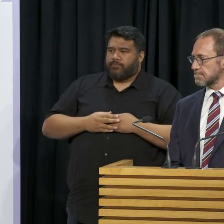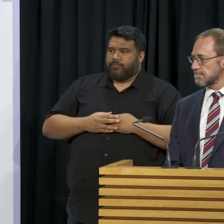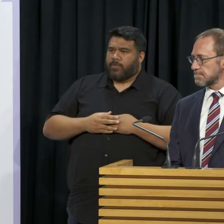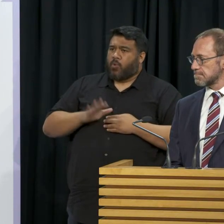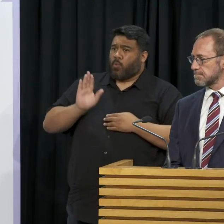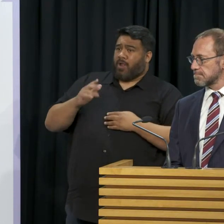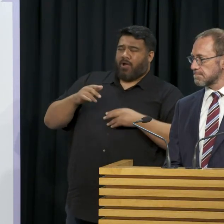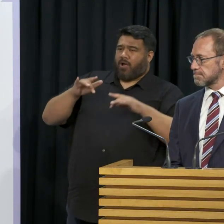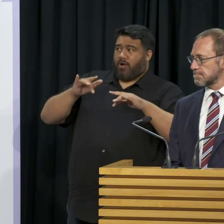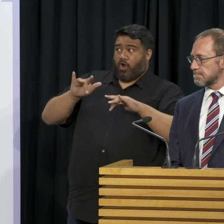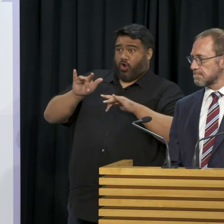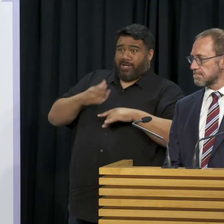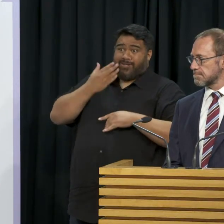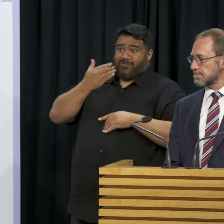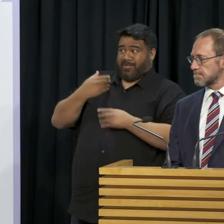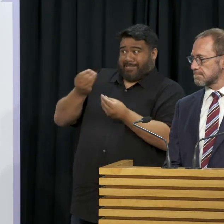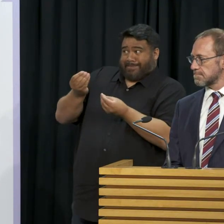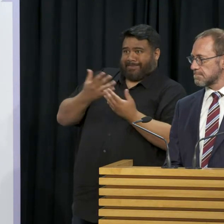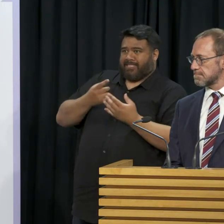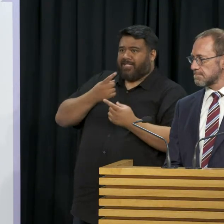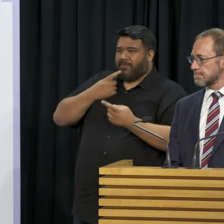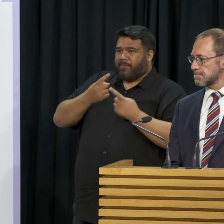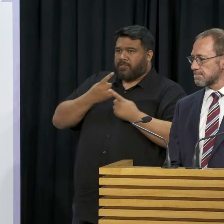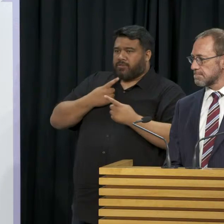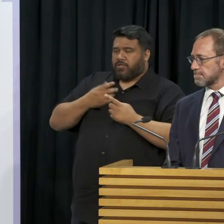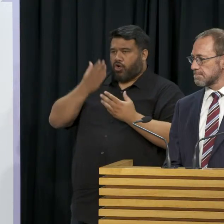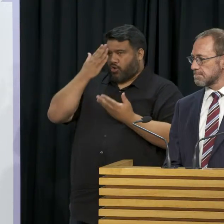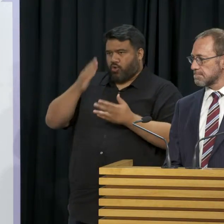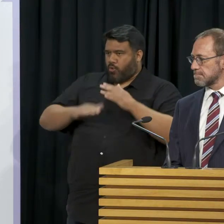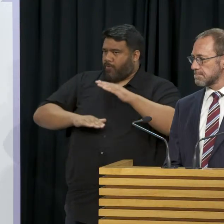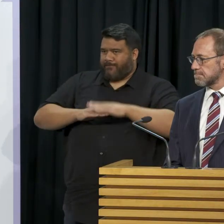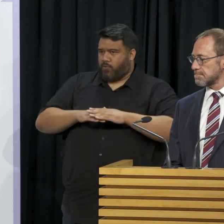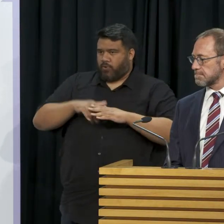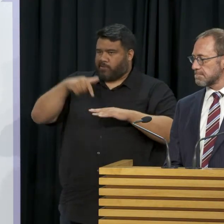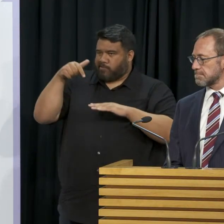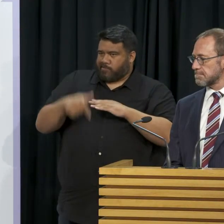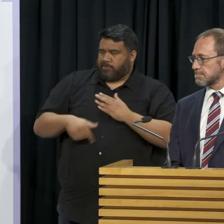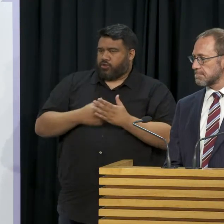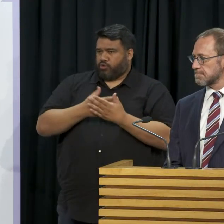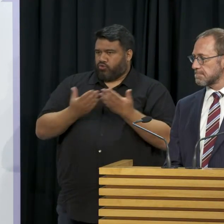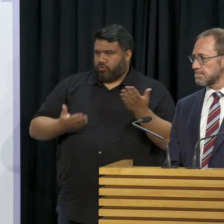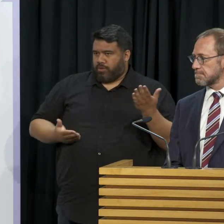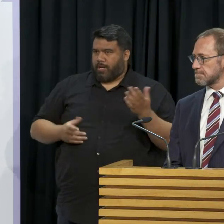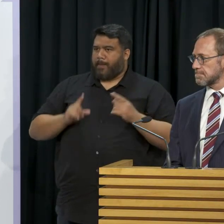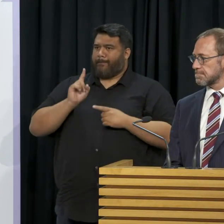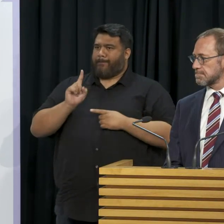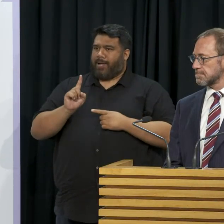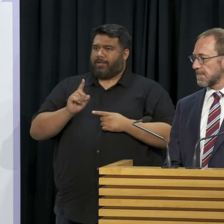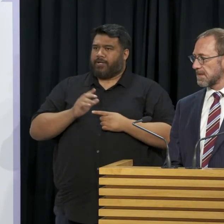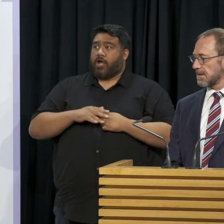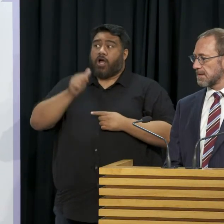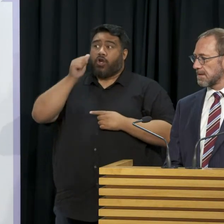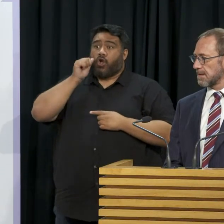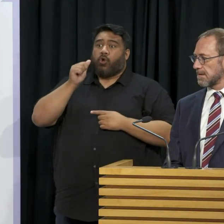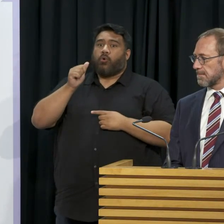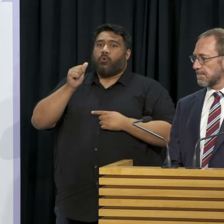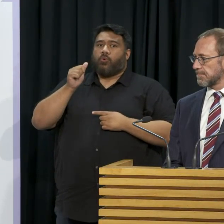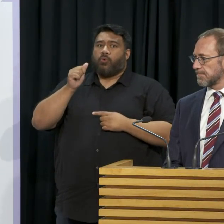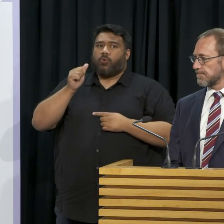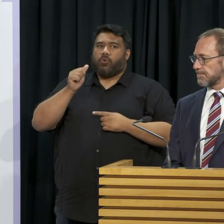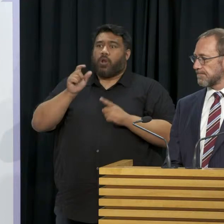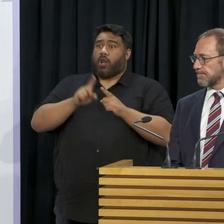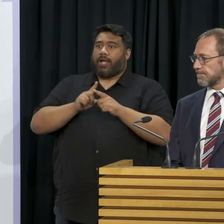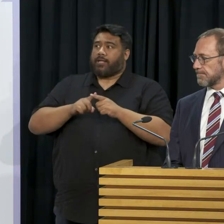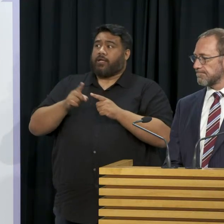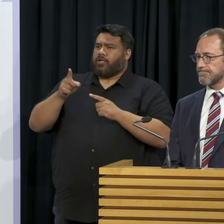only just been briefed on this. I know certainly that at this point, right now, those who need to know do, but how much advance